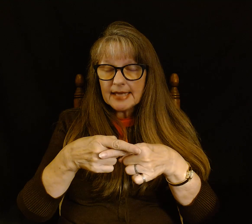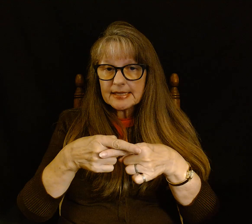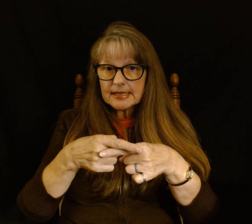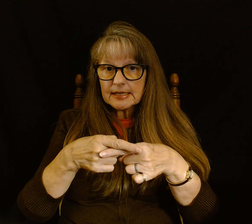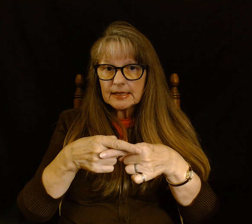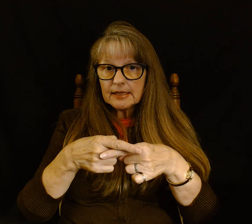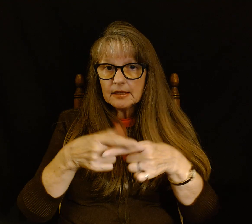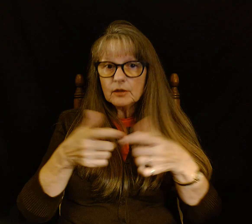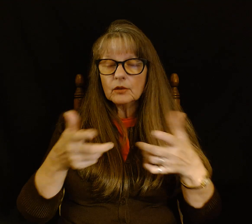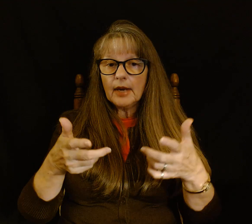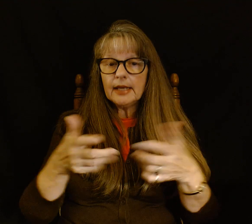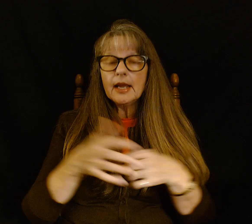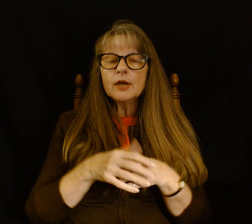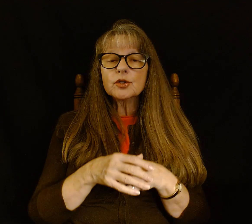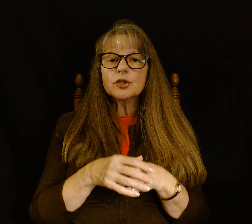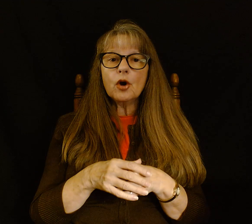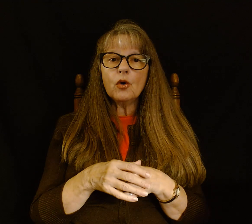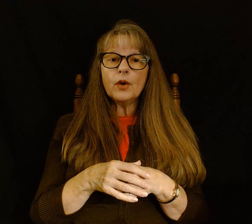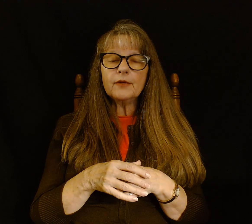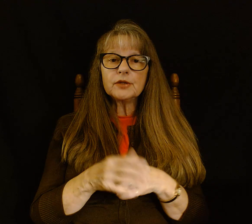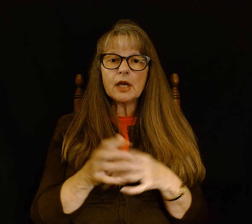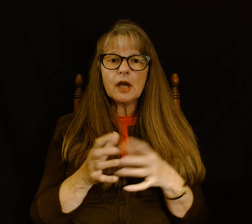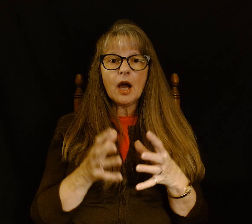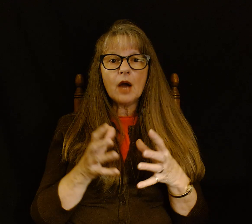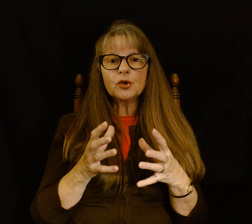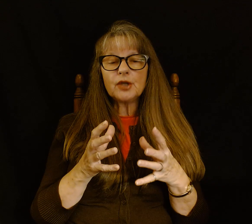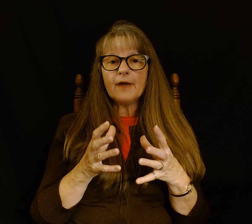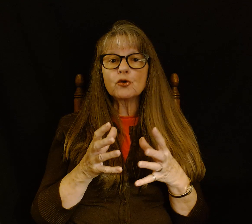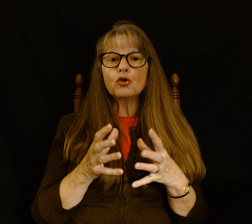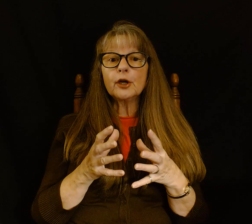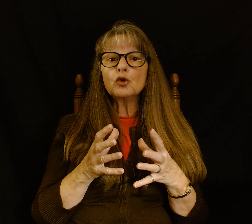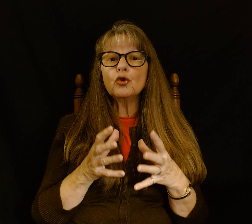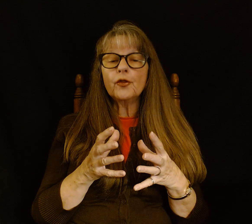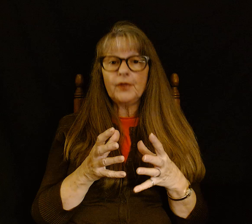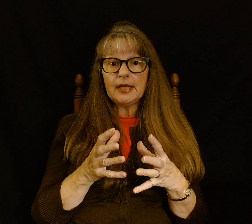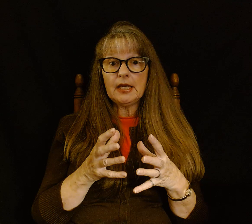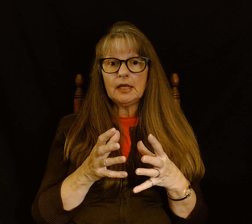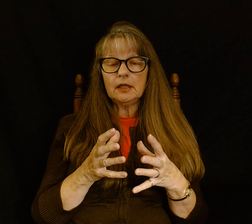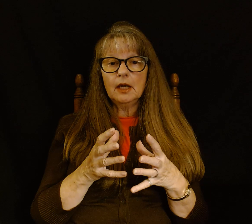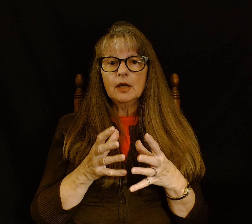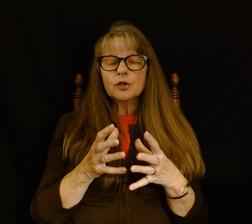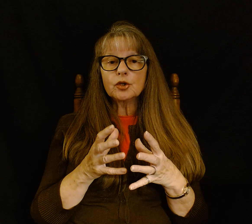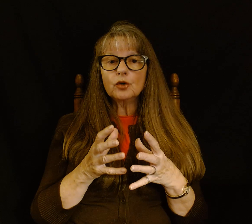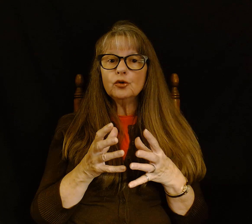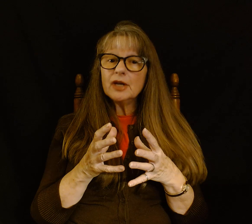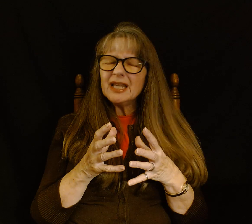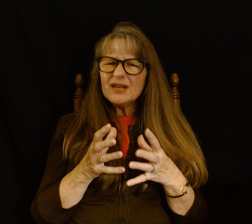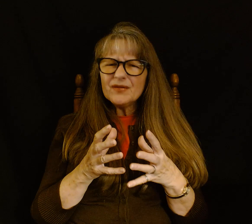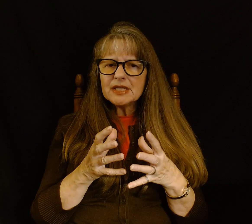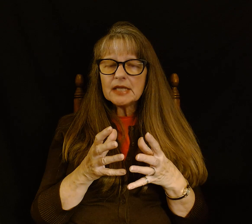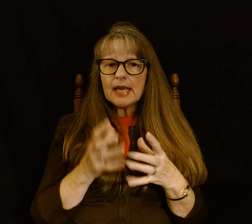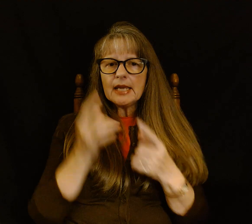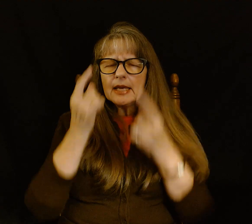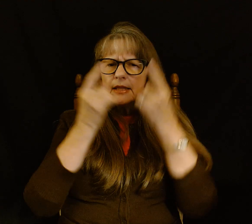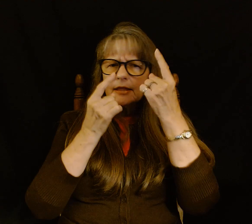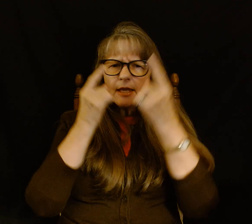contrast, right? So if you say, I want you to have critical thinking. So you could even say,